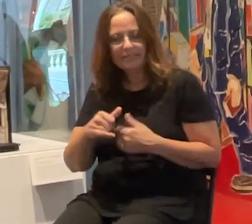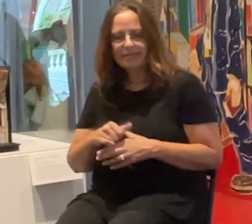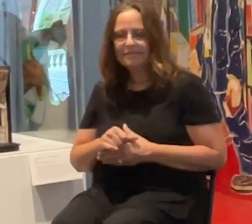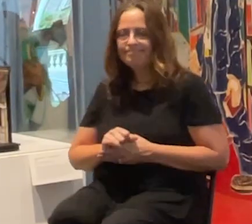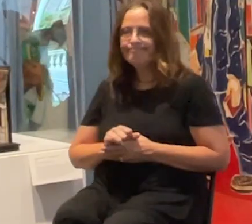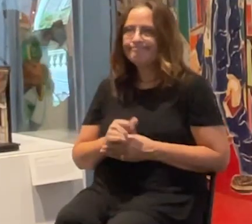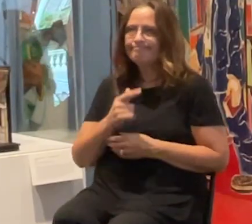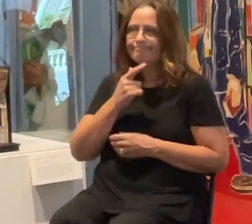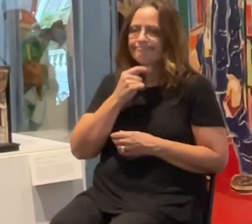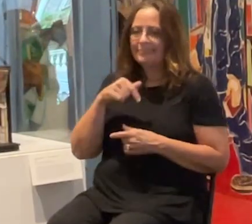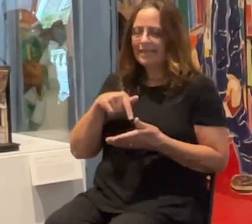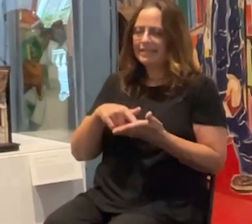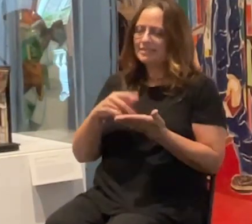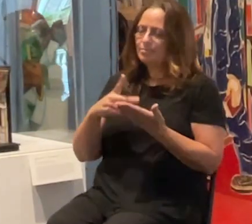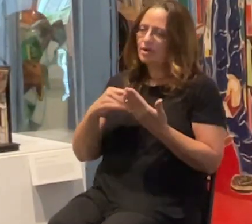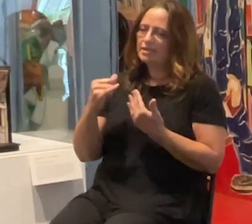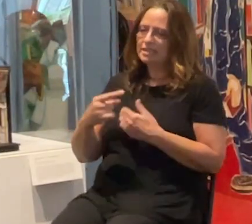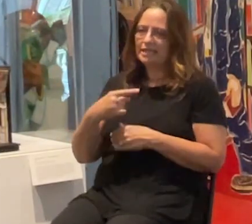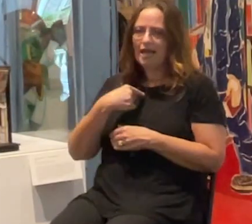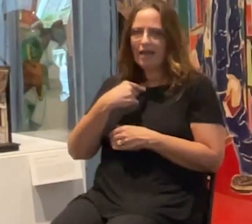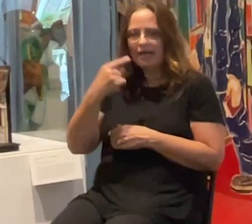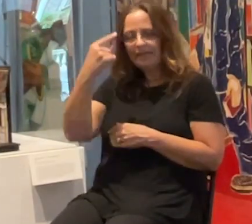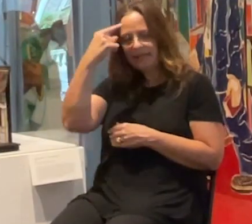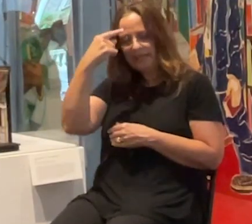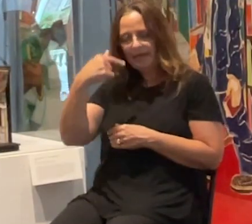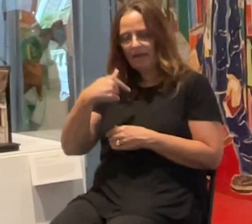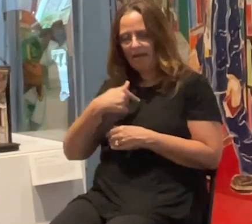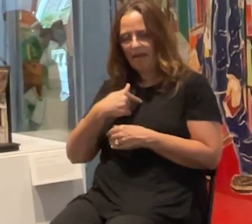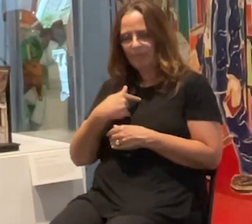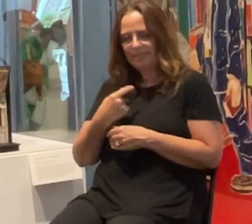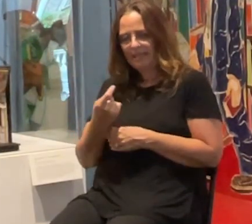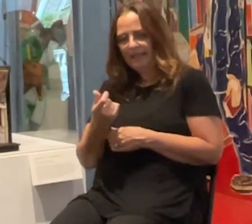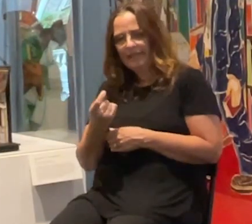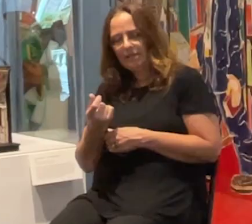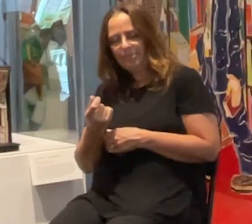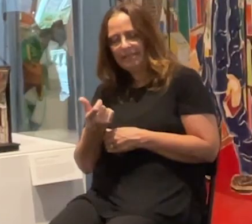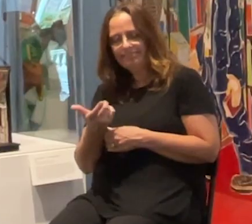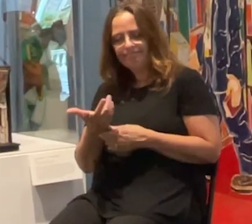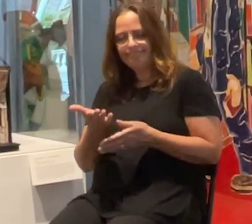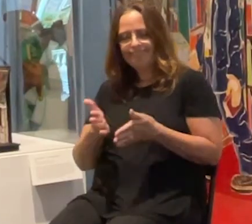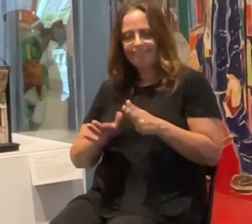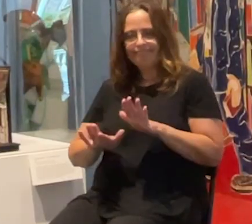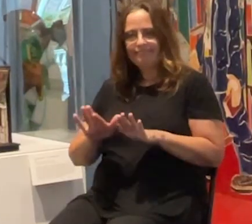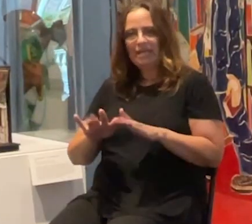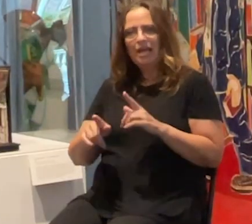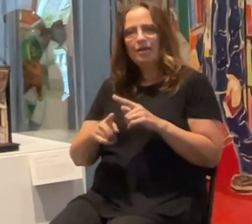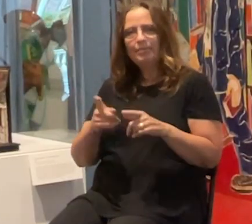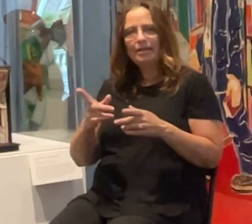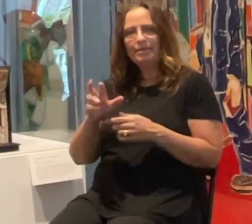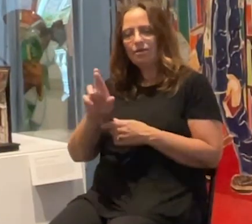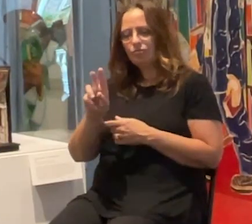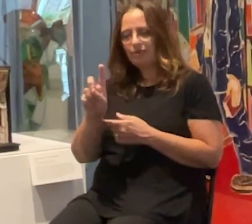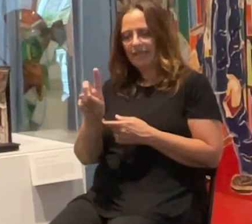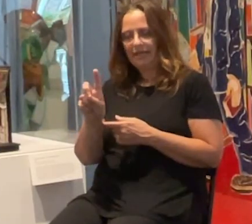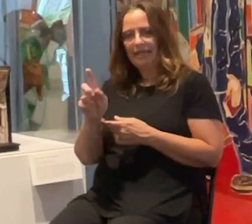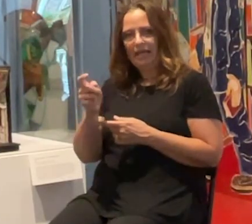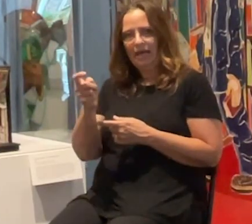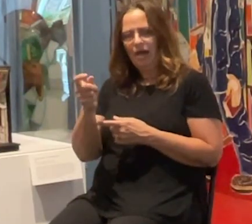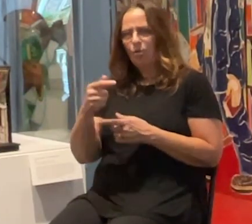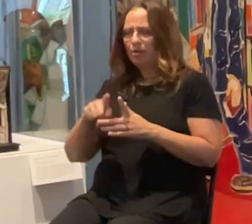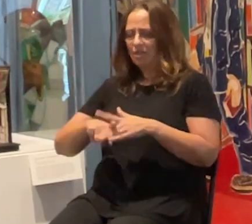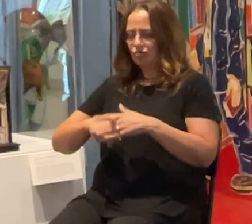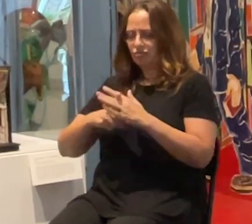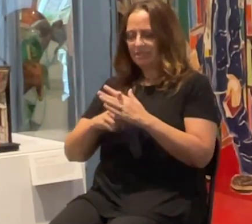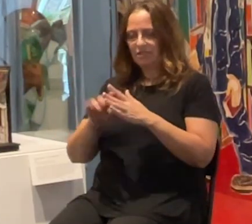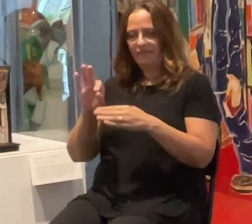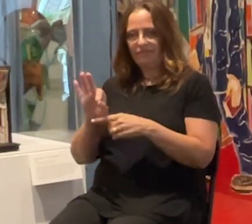I think that I was a little hung up on, and maybe read even about, the original function and what was going to happen when